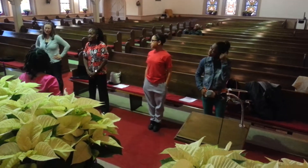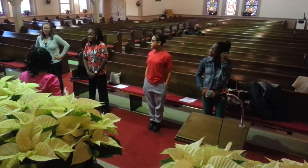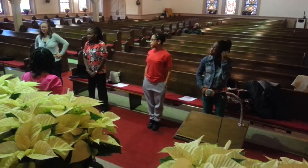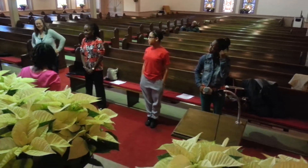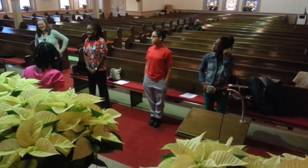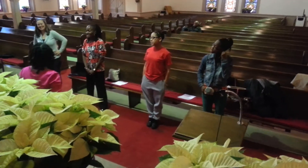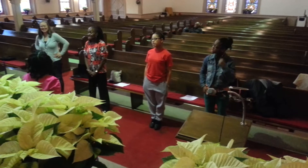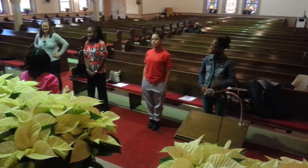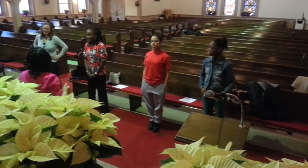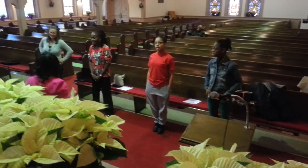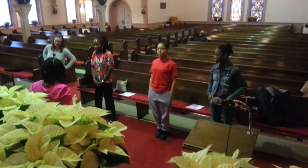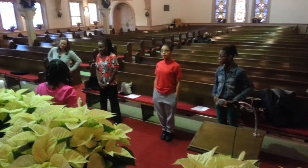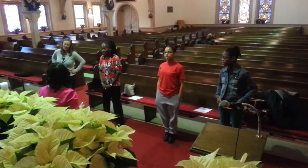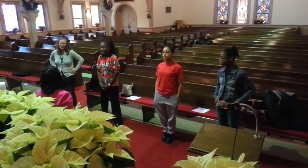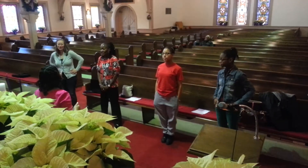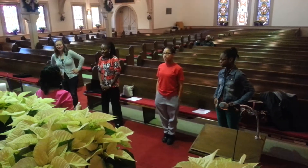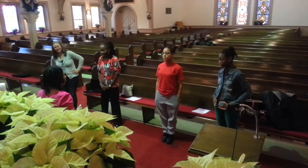Gentle redeemer.